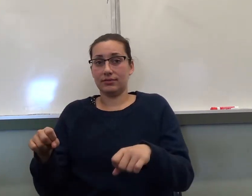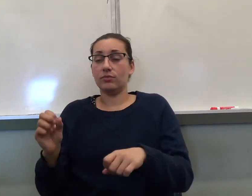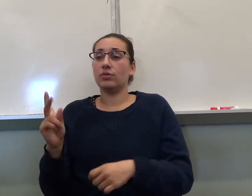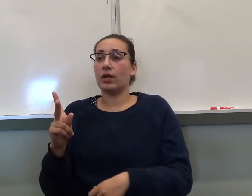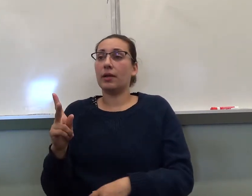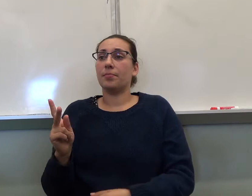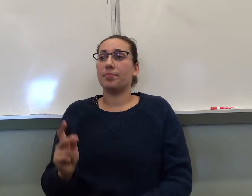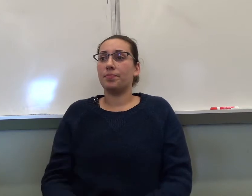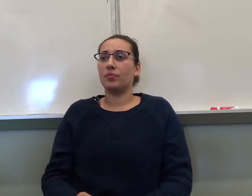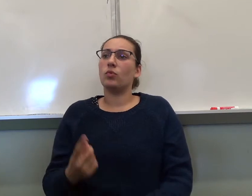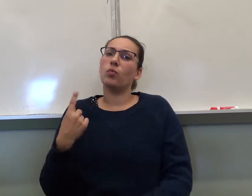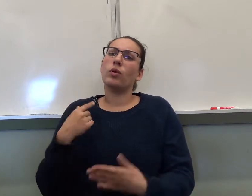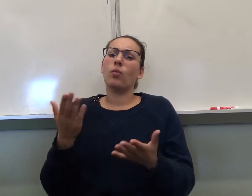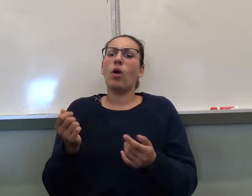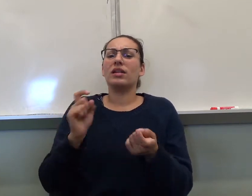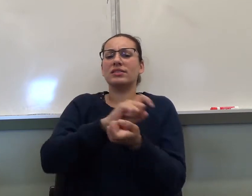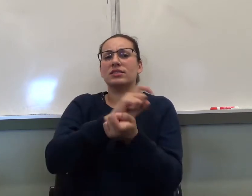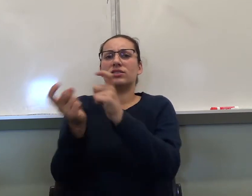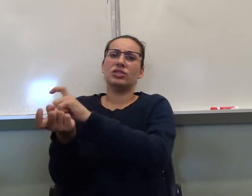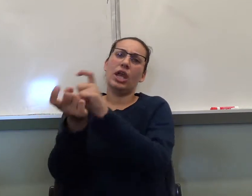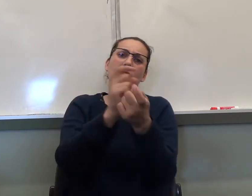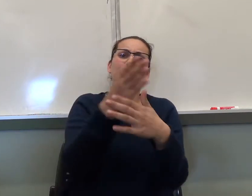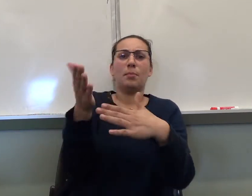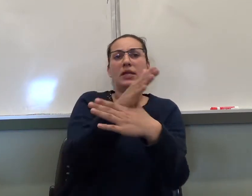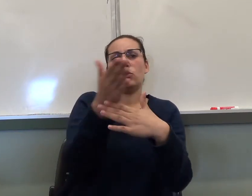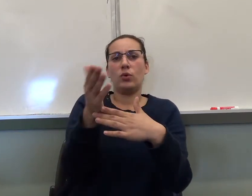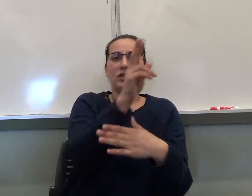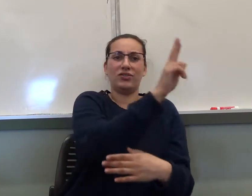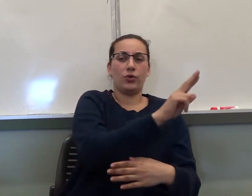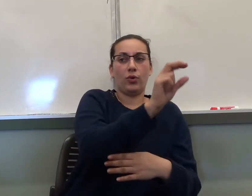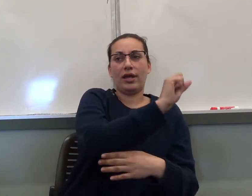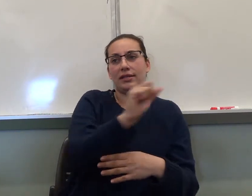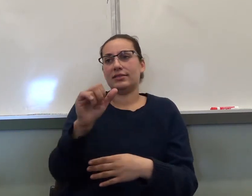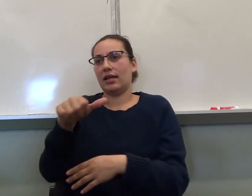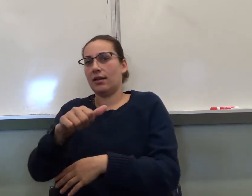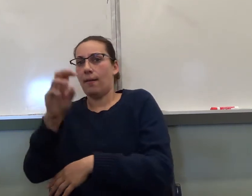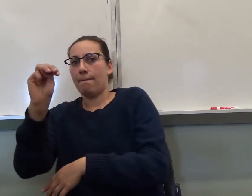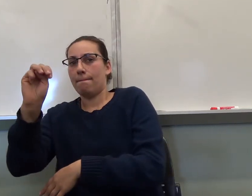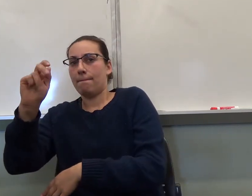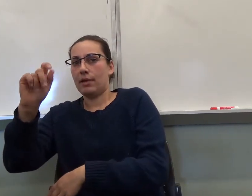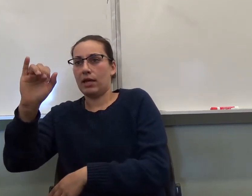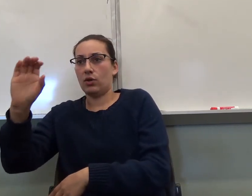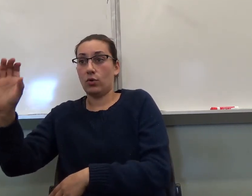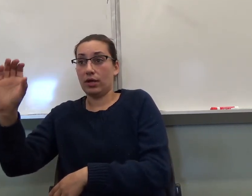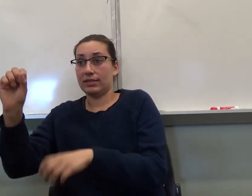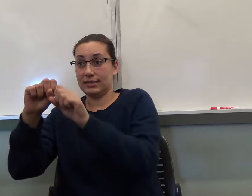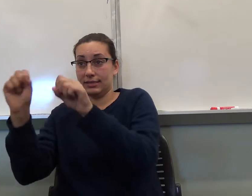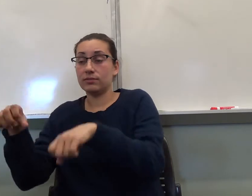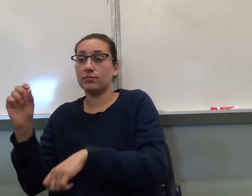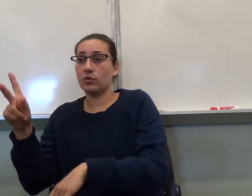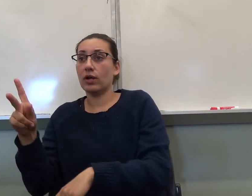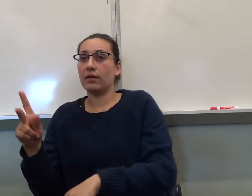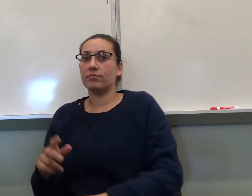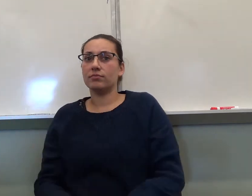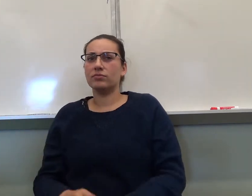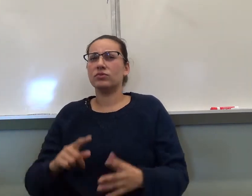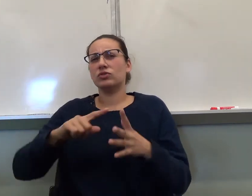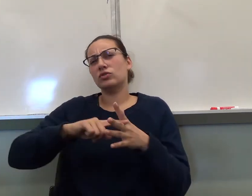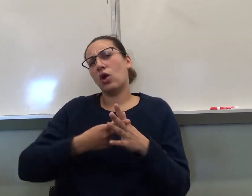is, we want to convert between units. Extremely easy to do. Now we're going to start off by doing it the hard way, and the hard way is simply